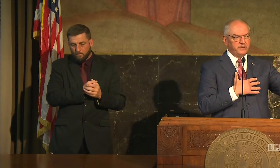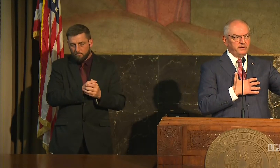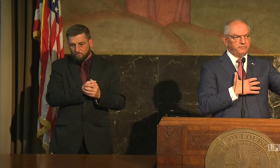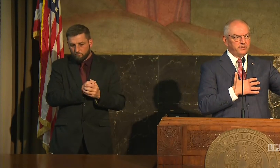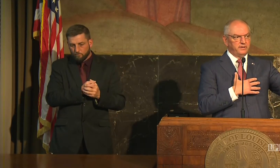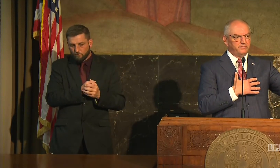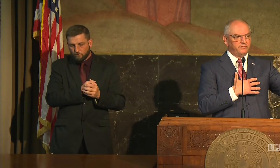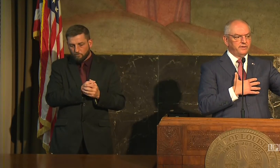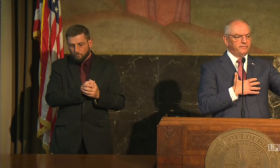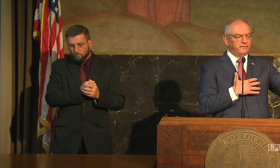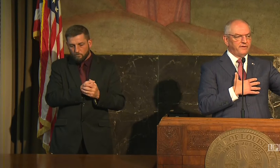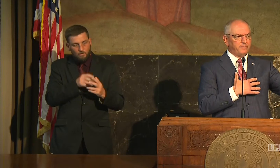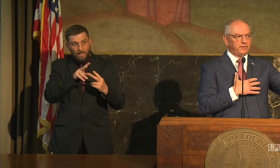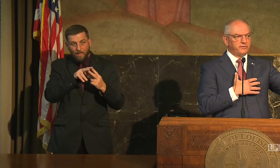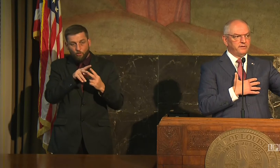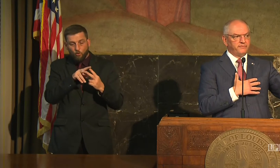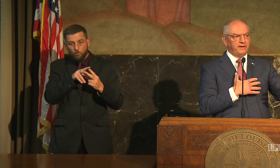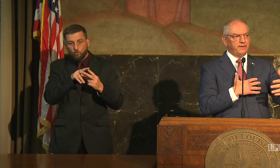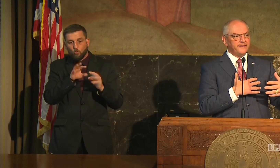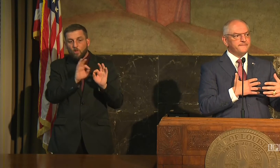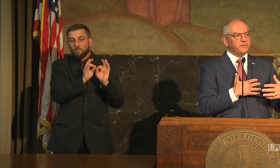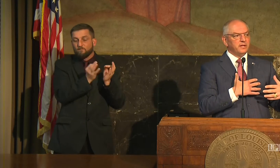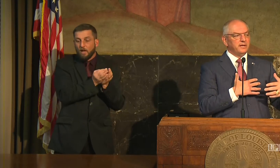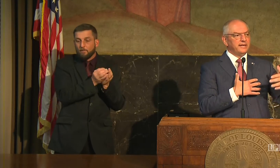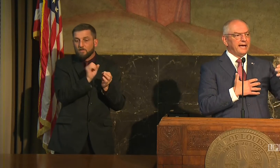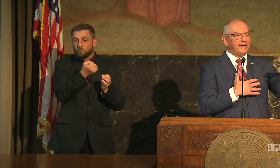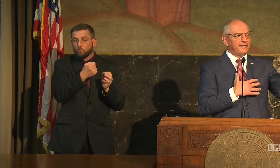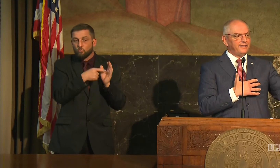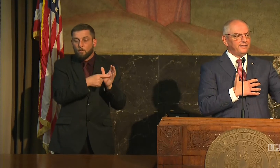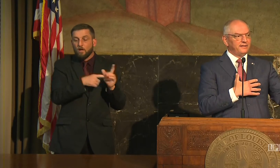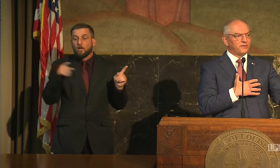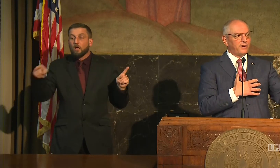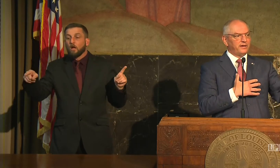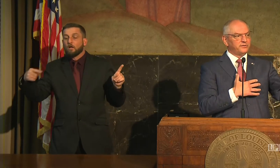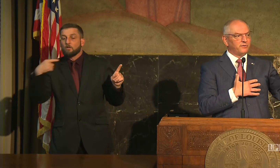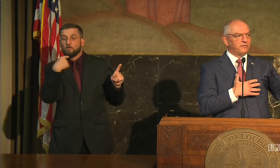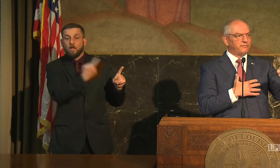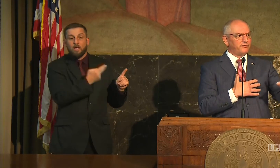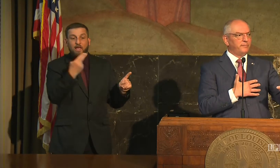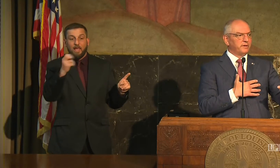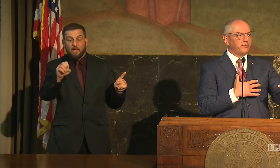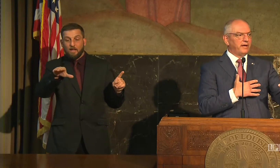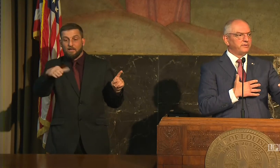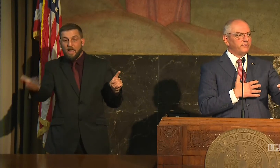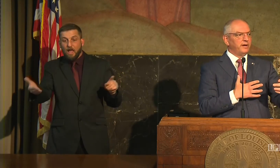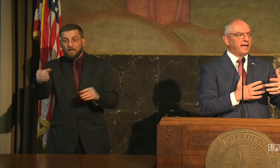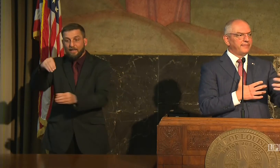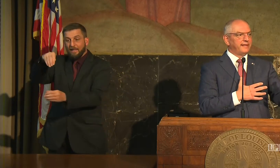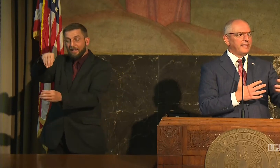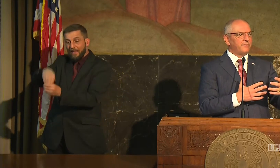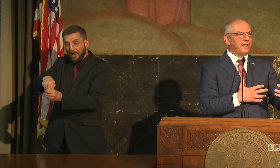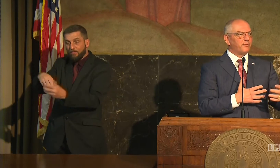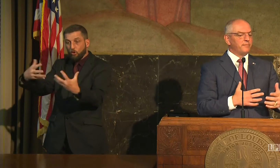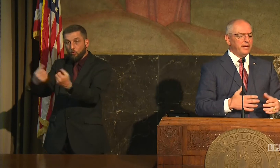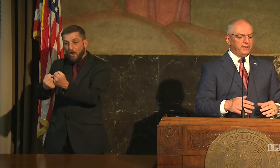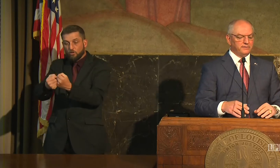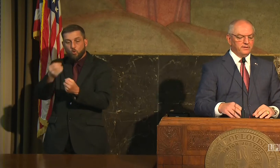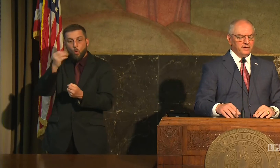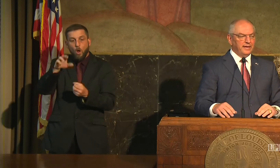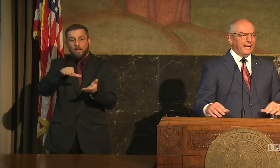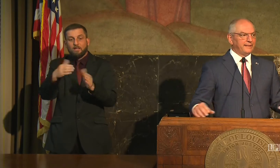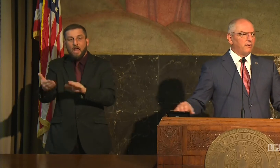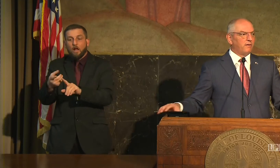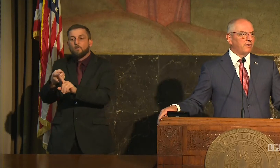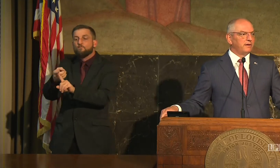to representatives of the family or to the family that he died in the crash or from the crash. And really, I think that